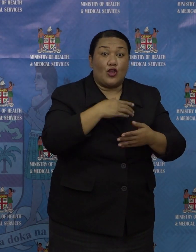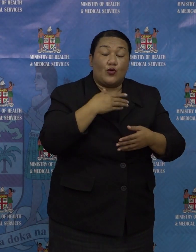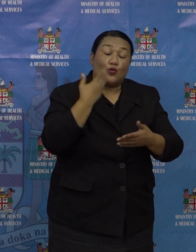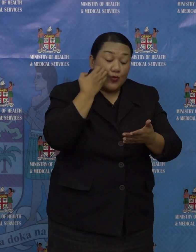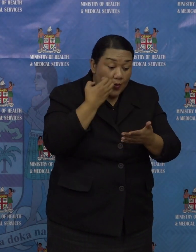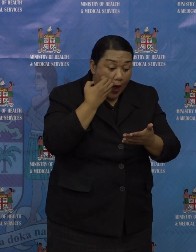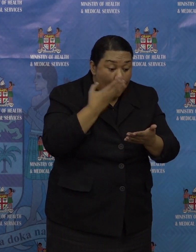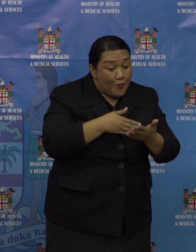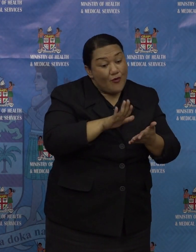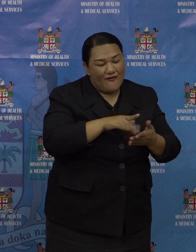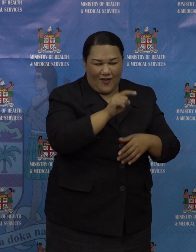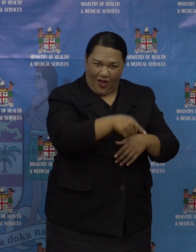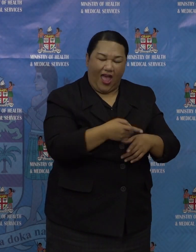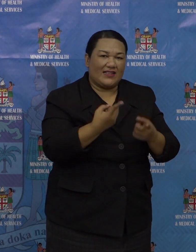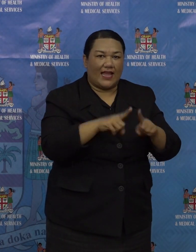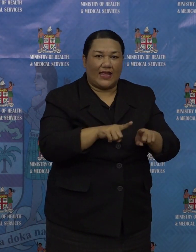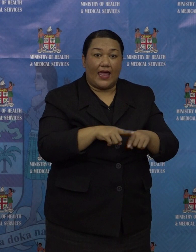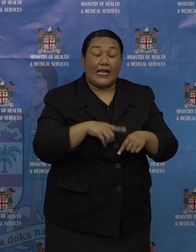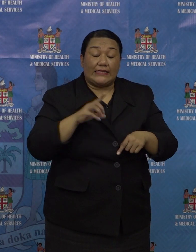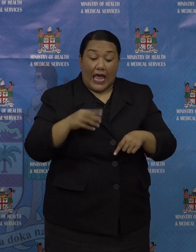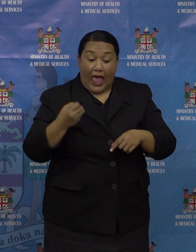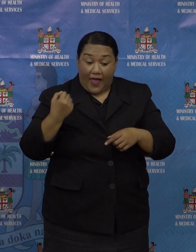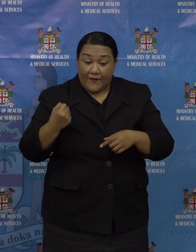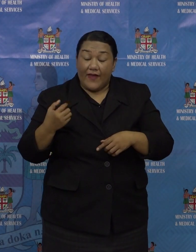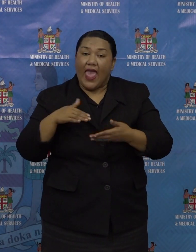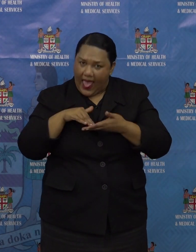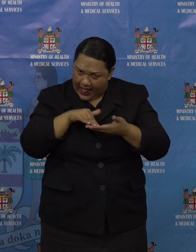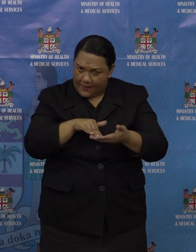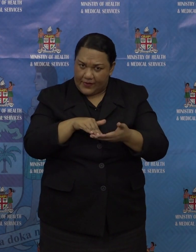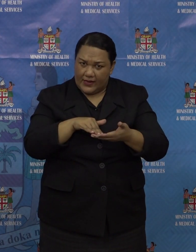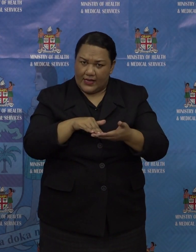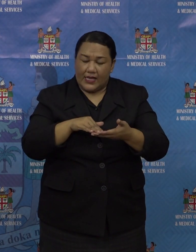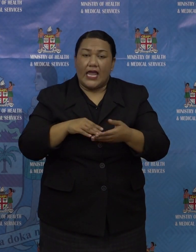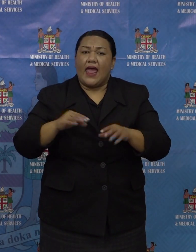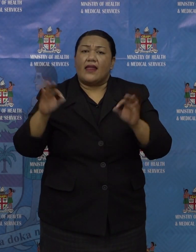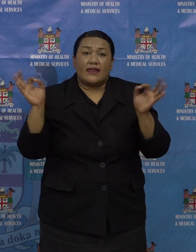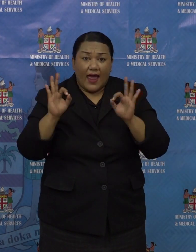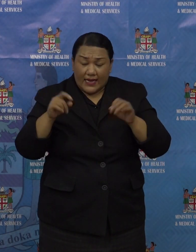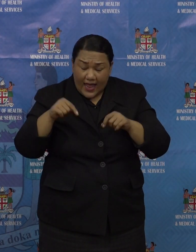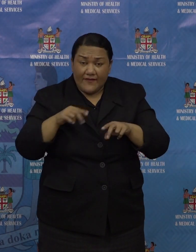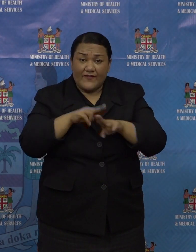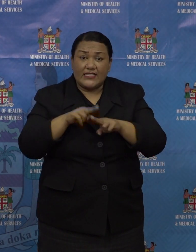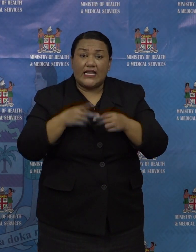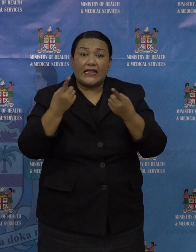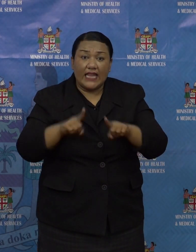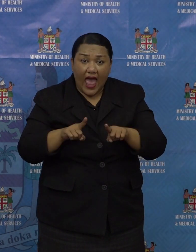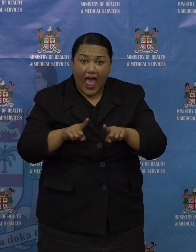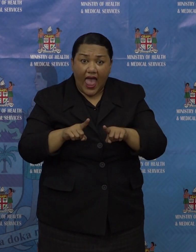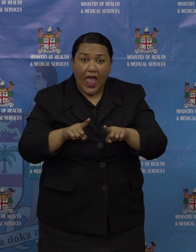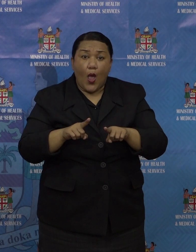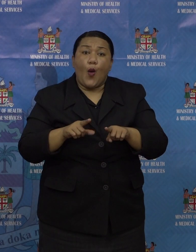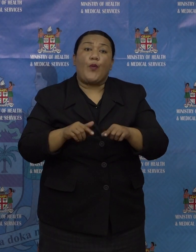hope as well. Because to date, nobody in Fiji has died from COVID-19 after they've been